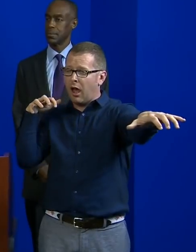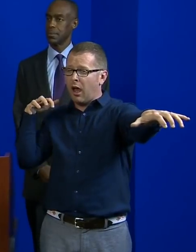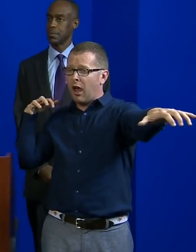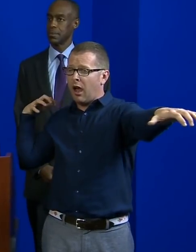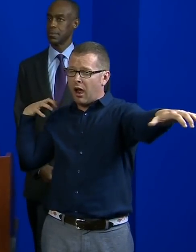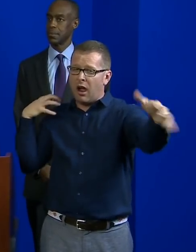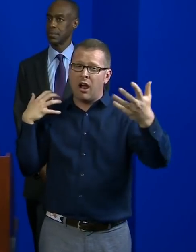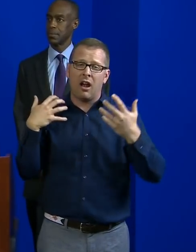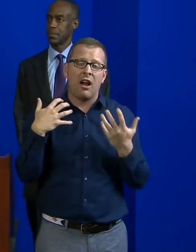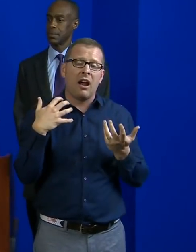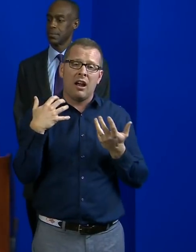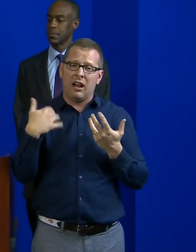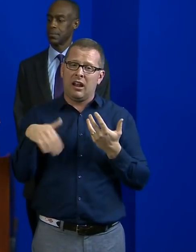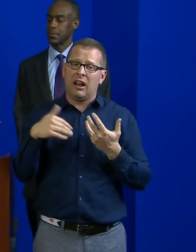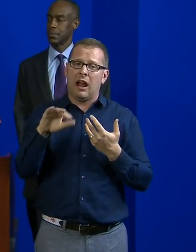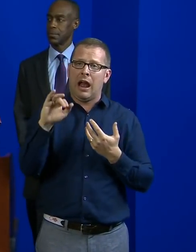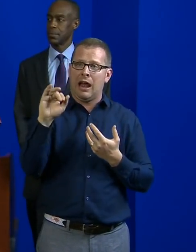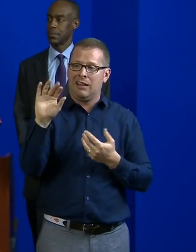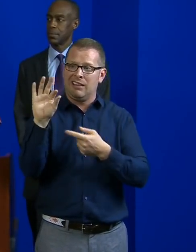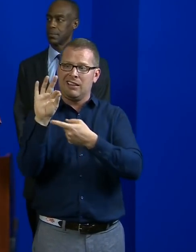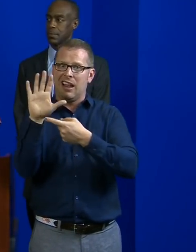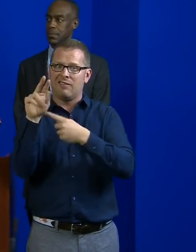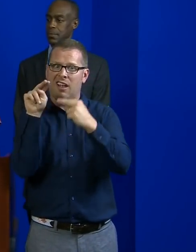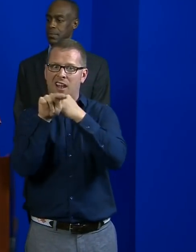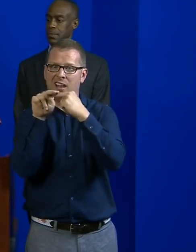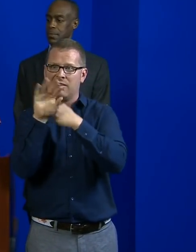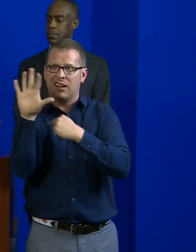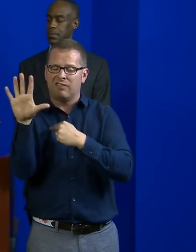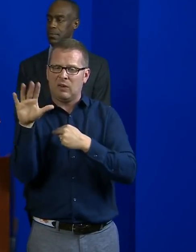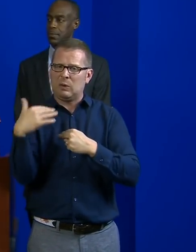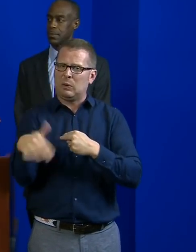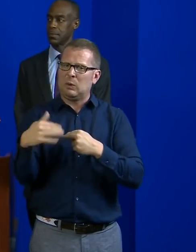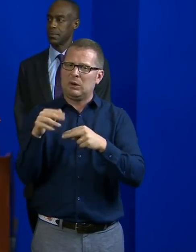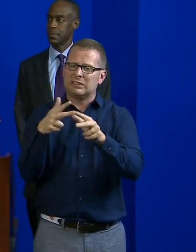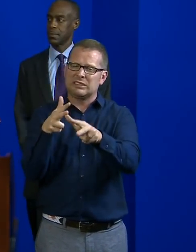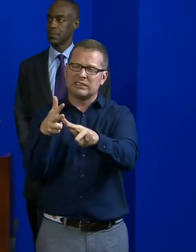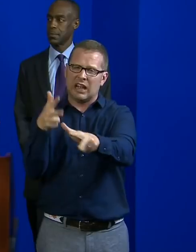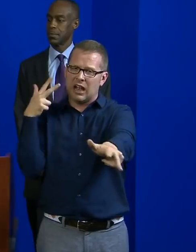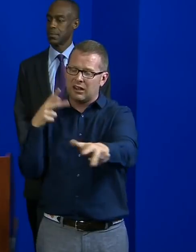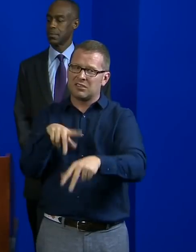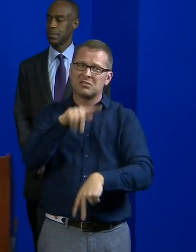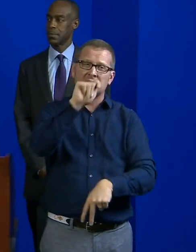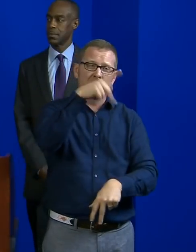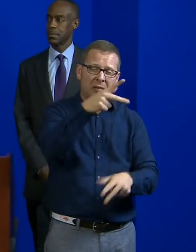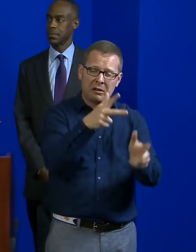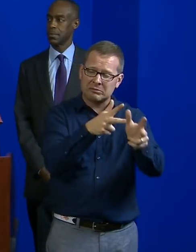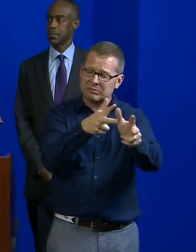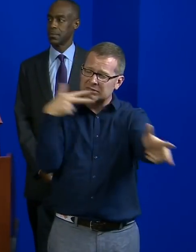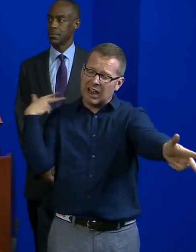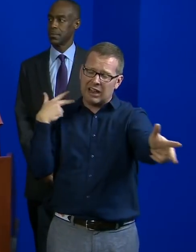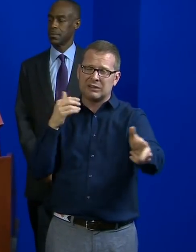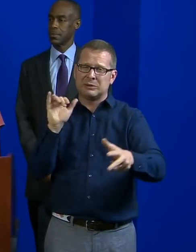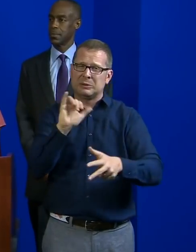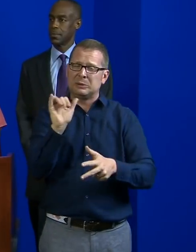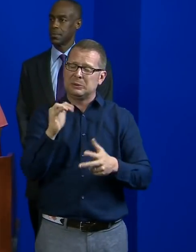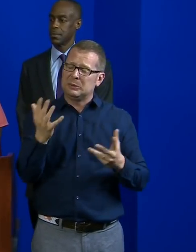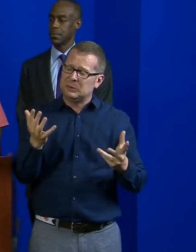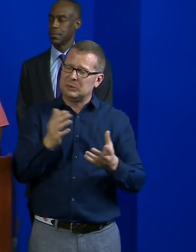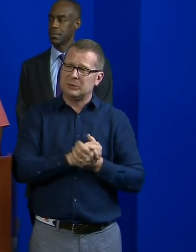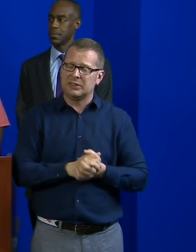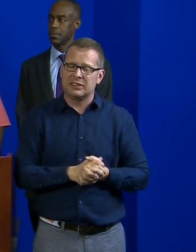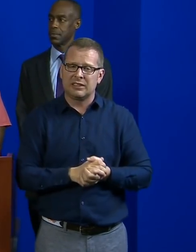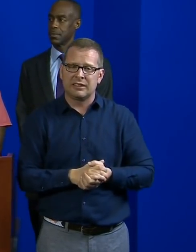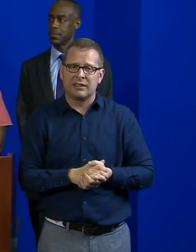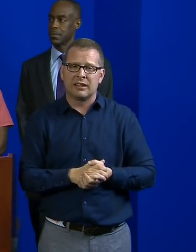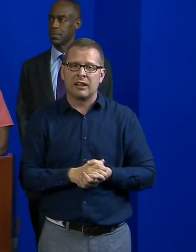Turnpike arteries. That's why we're urging people to get an early start, because once the traffic from Monroe and Dade